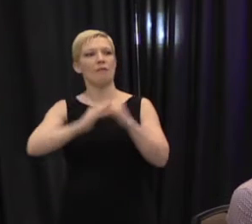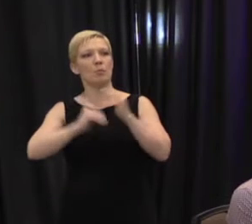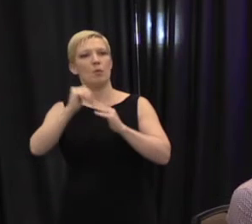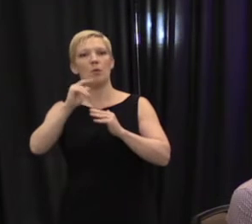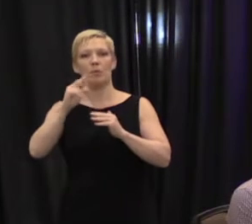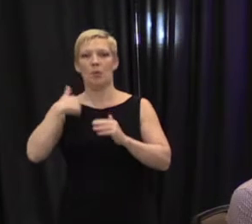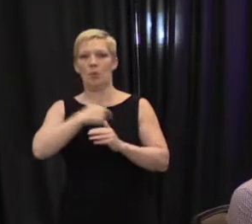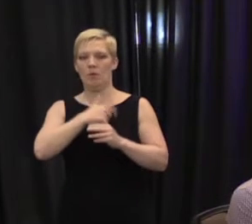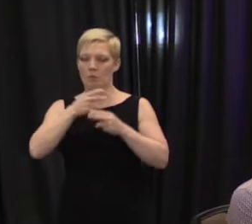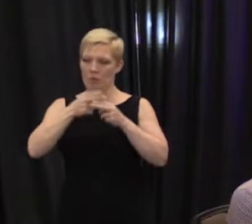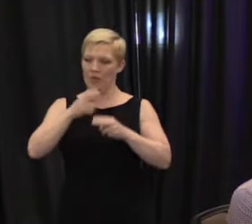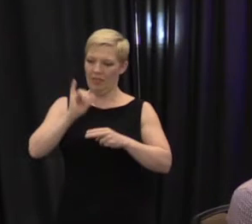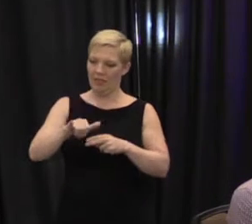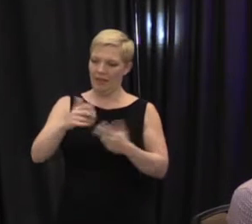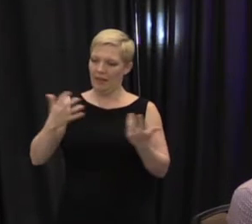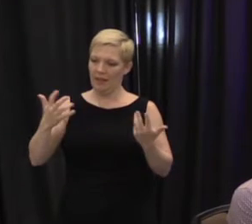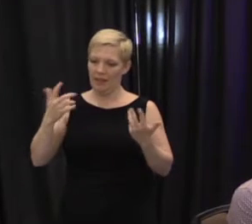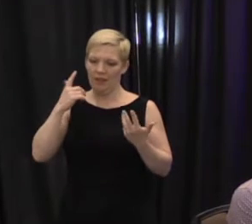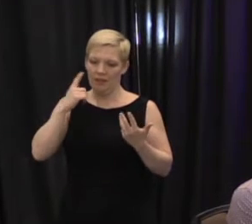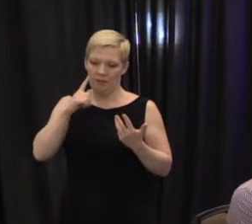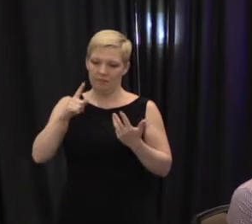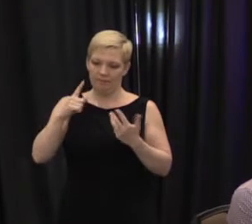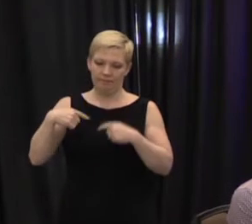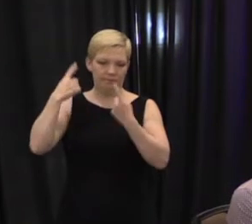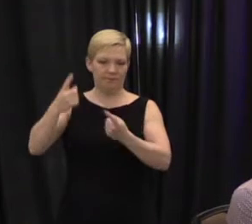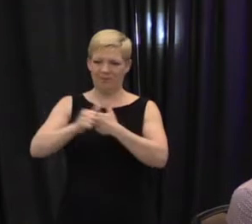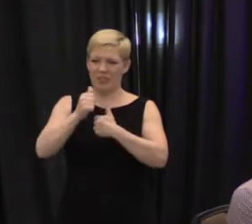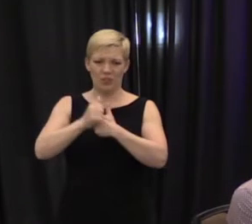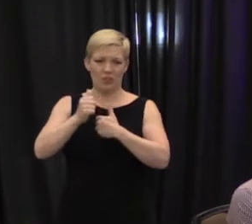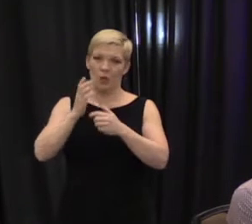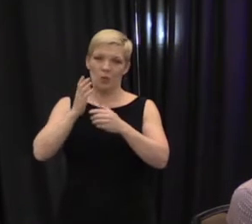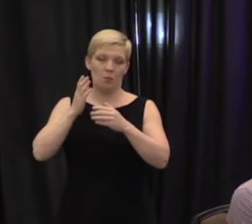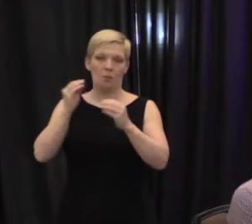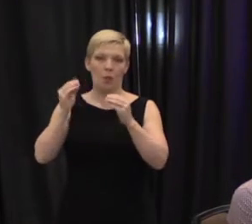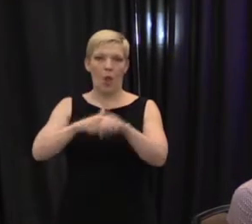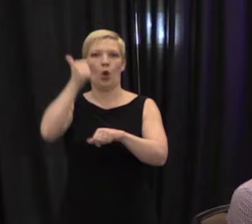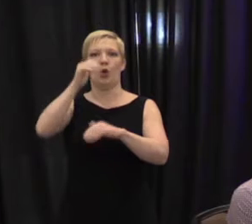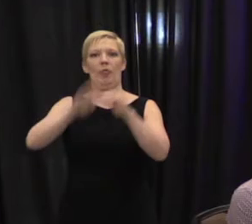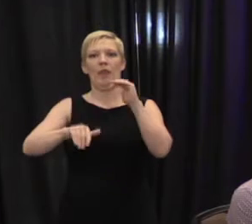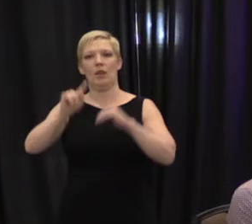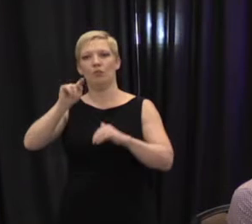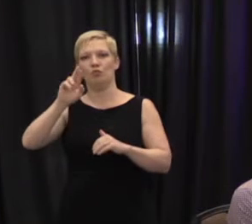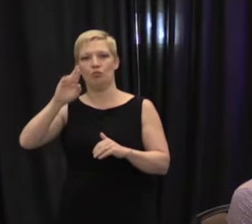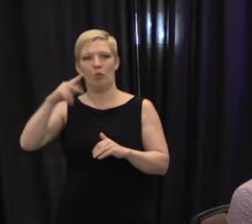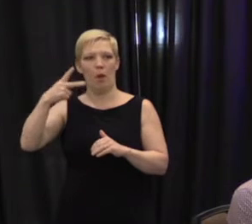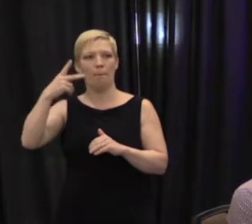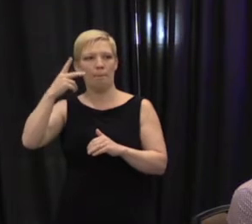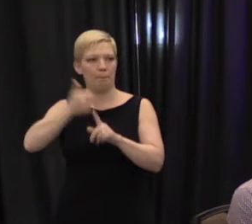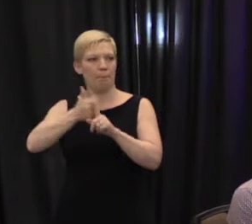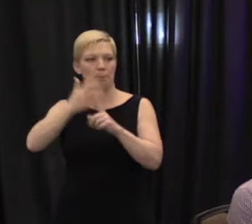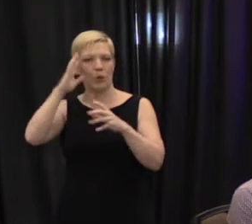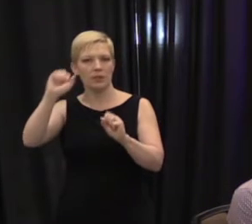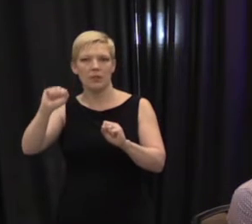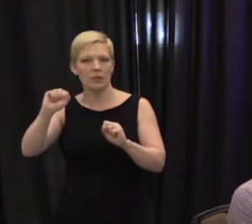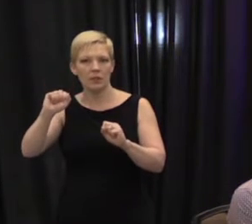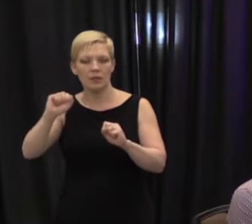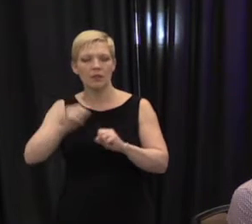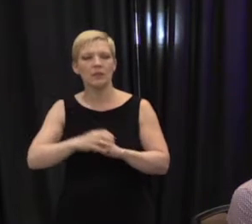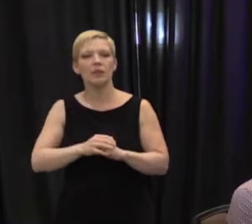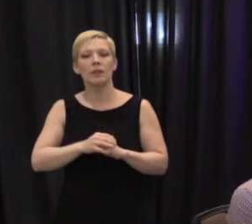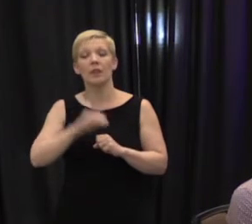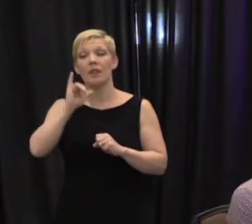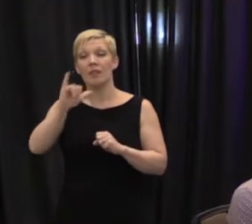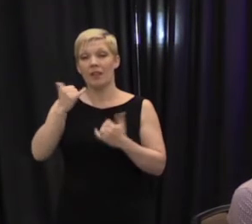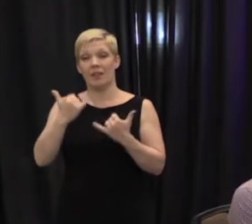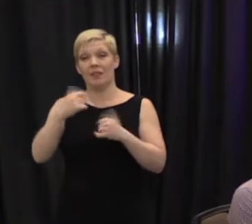spaces safer for the people he endangers for a lot longer than the term of a presidency. And for me, living past hope in this age of Trump means looking to